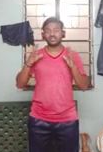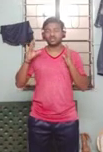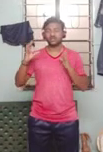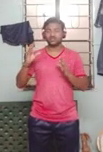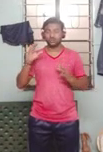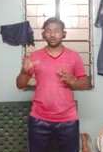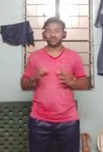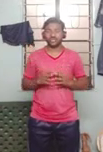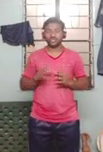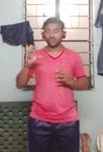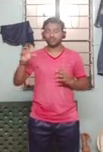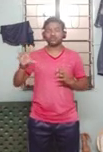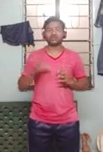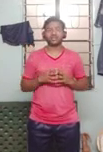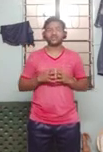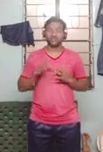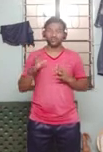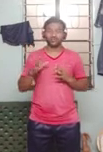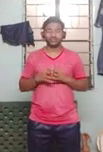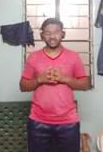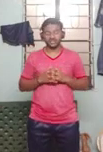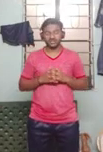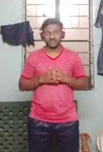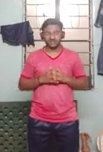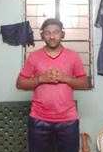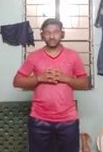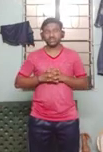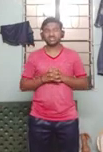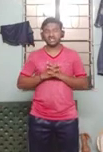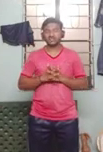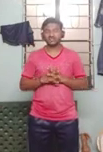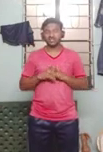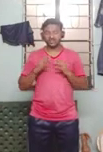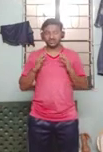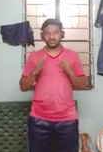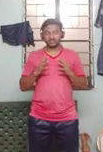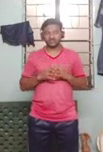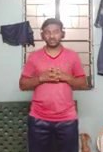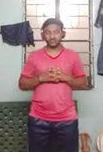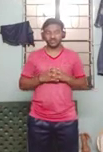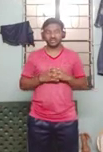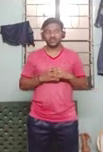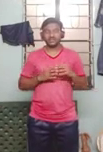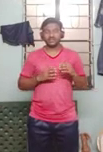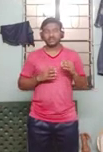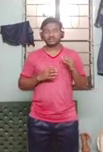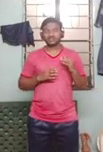cycle of your object or reference of your object. So let's start with this today's topic.